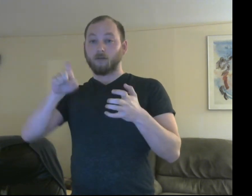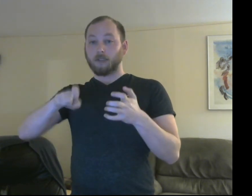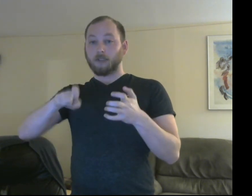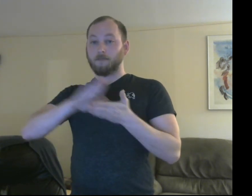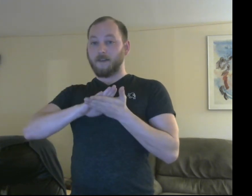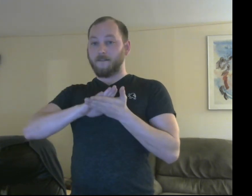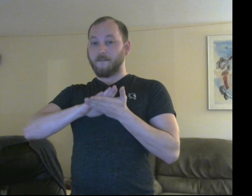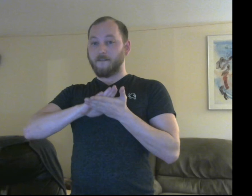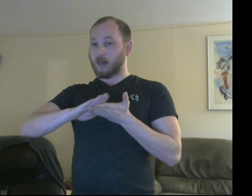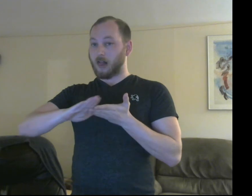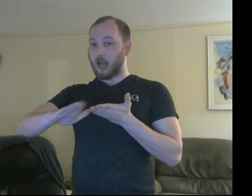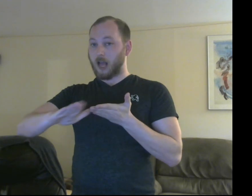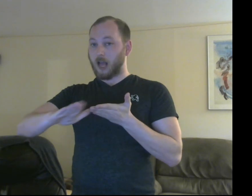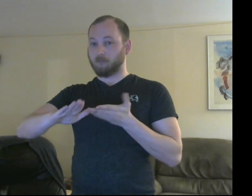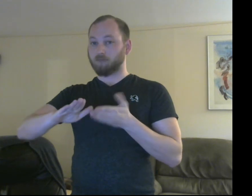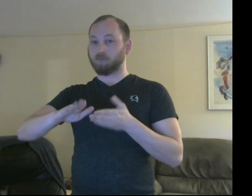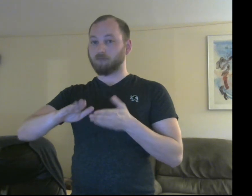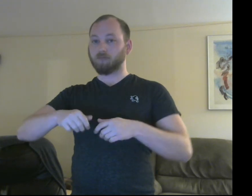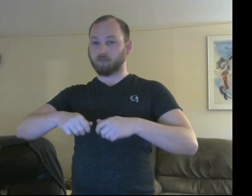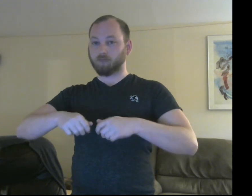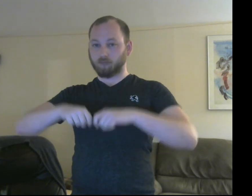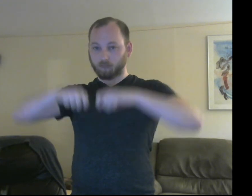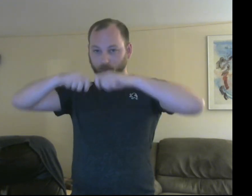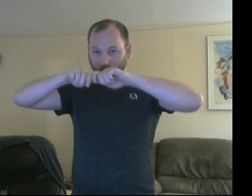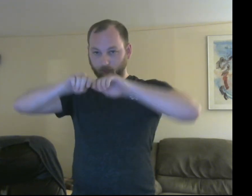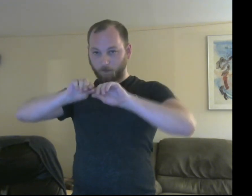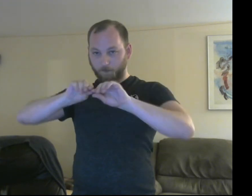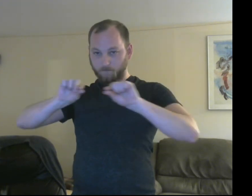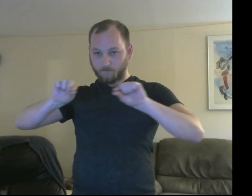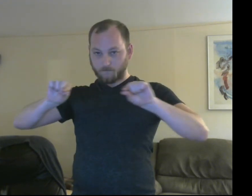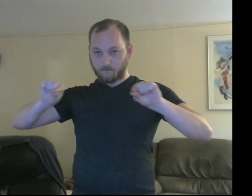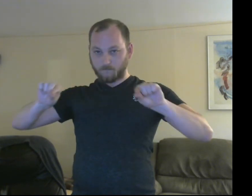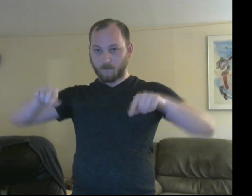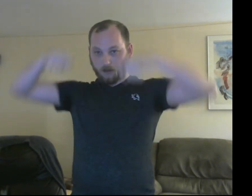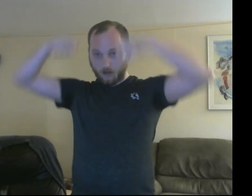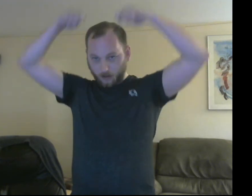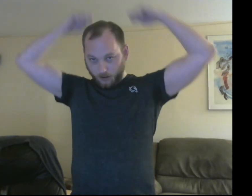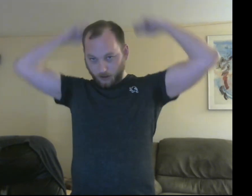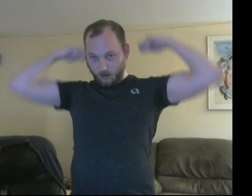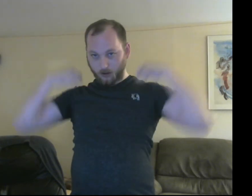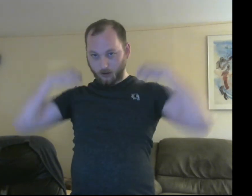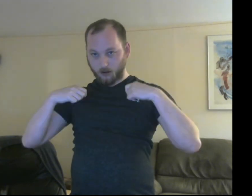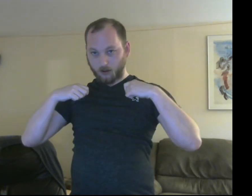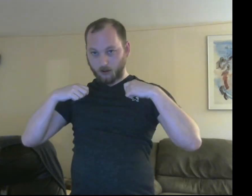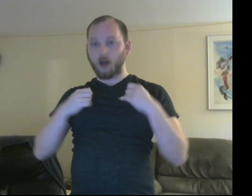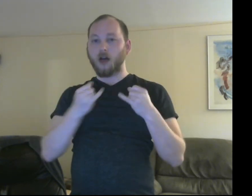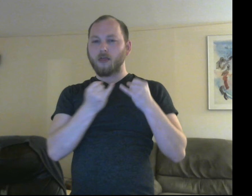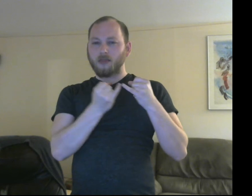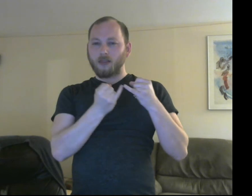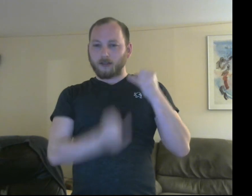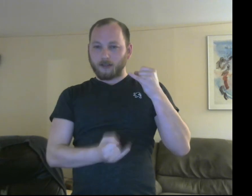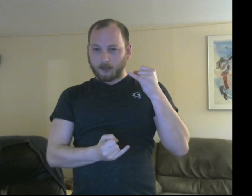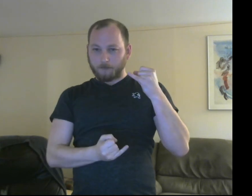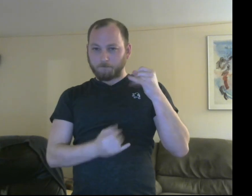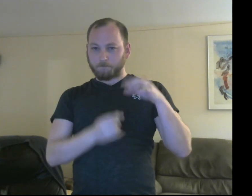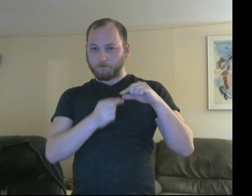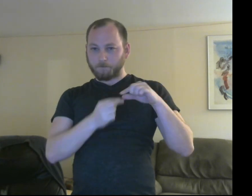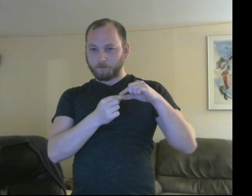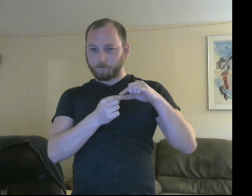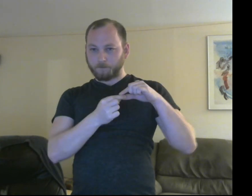across the back of your neck. Little tip I have, take the skinny side, put it to the tip of your belly